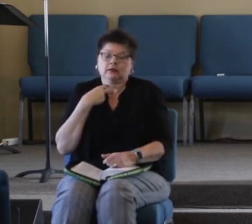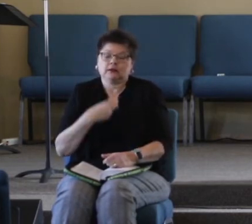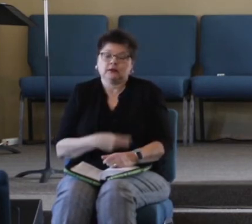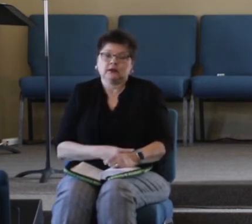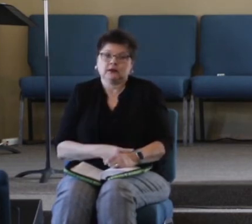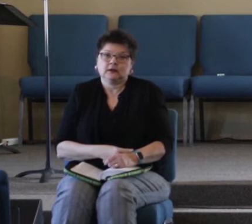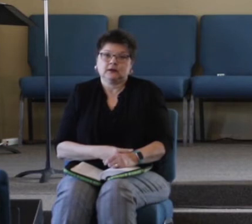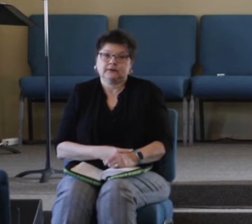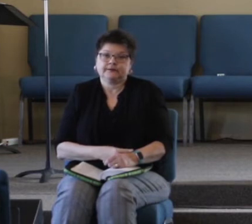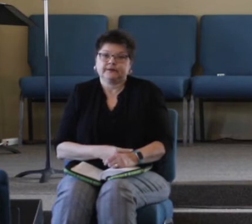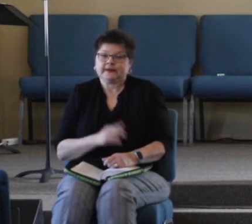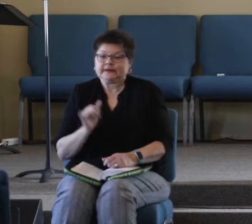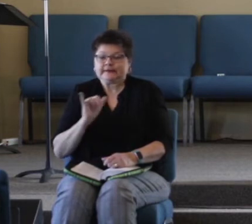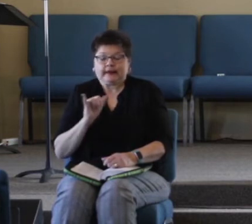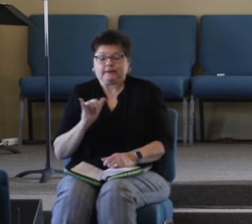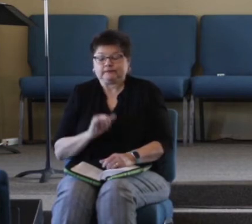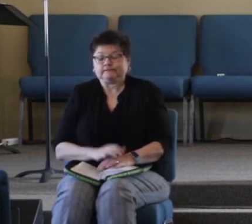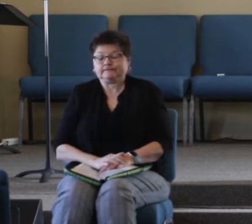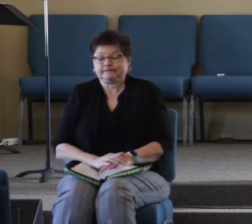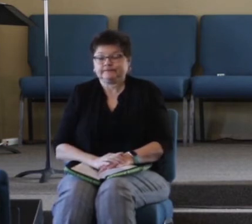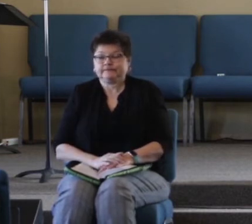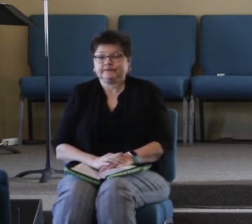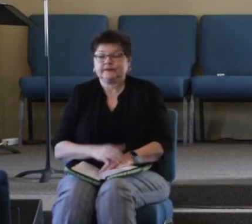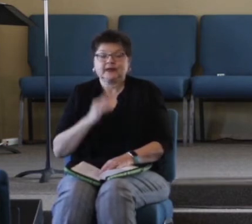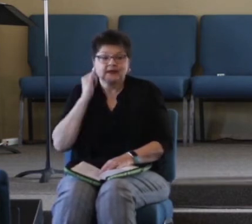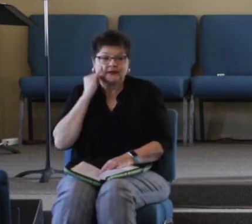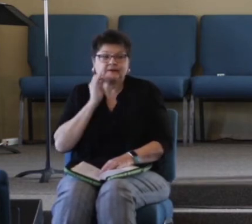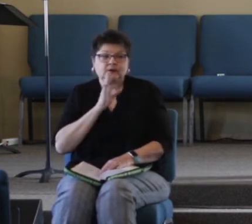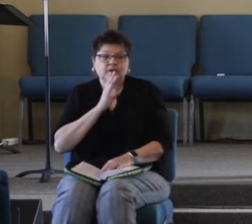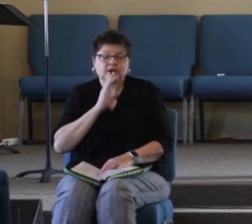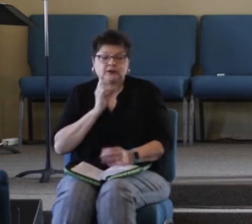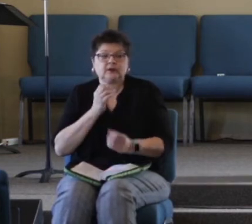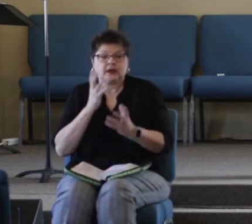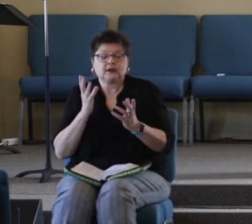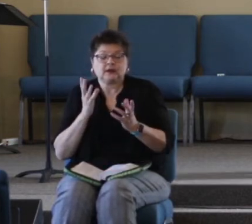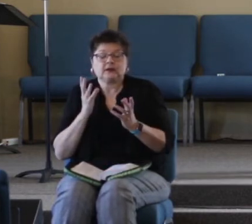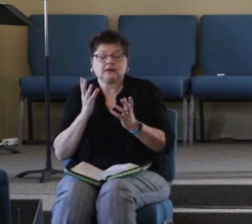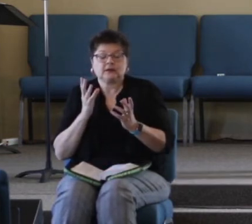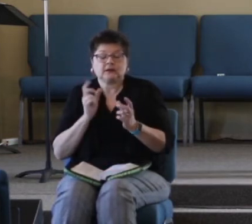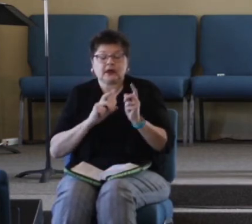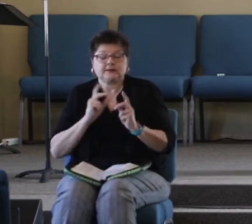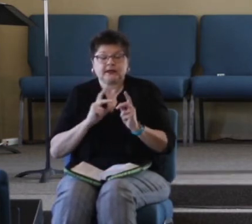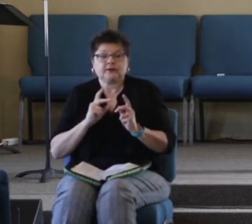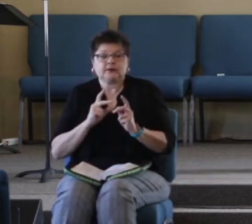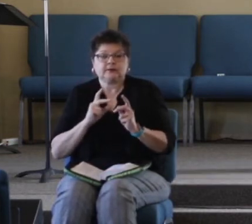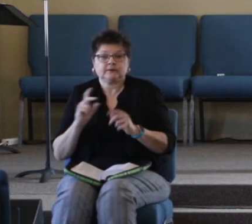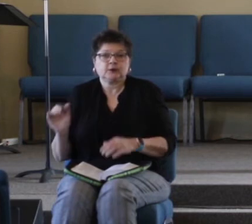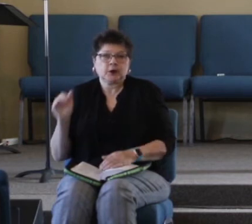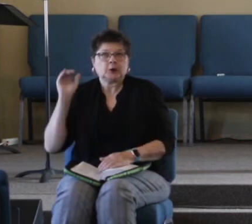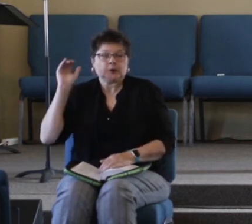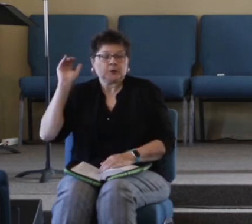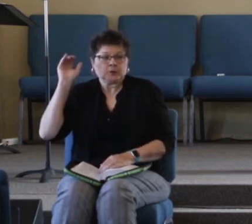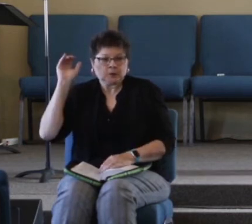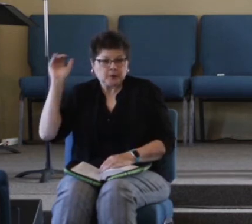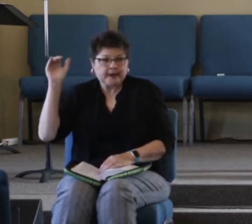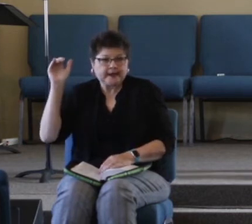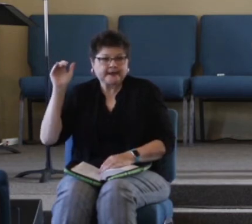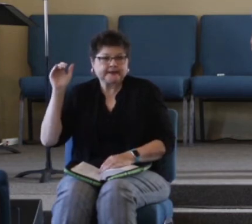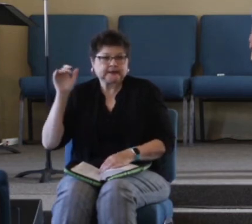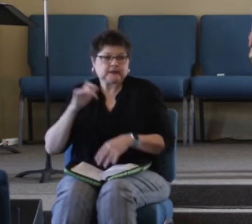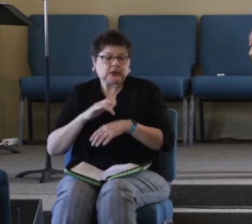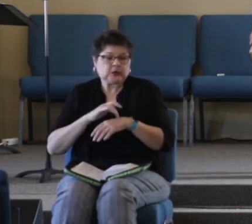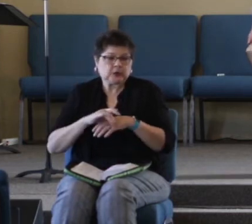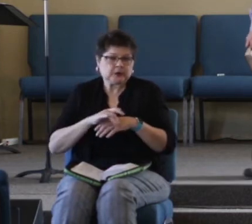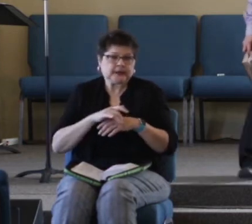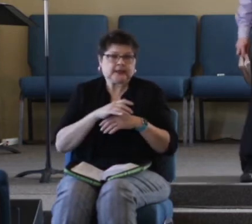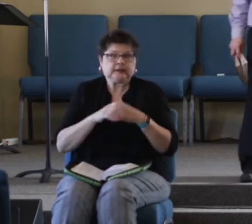where they were. If you talk to a lot of people that were raised in the early 1900s,